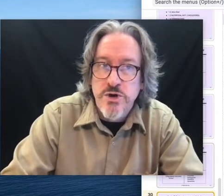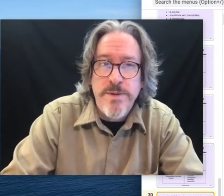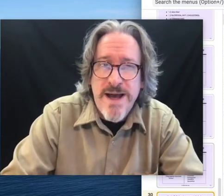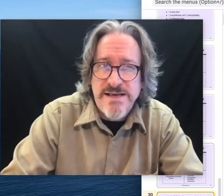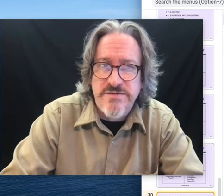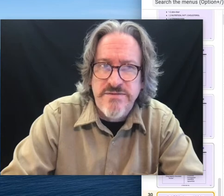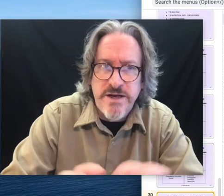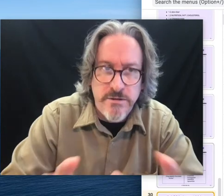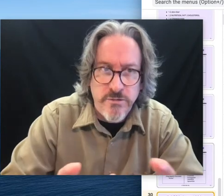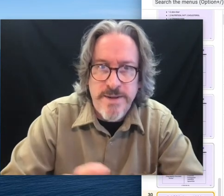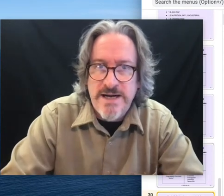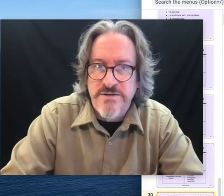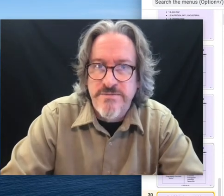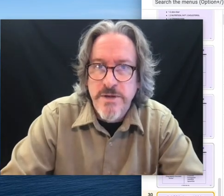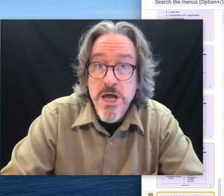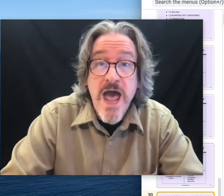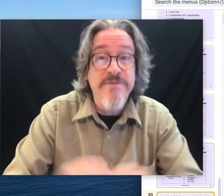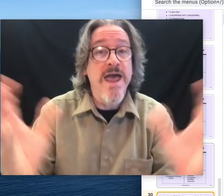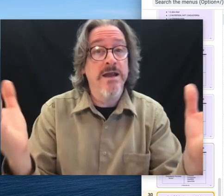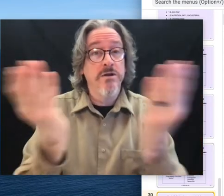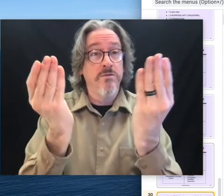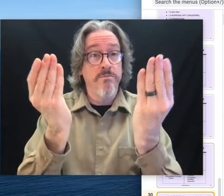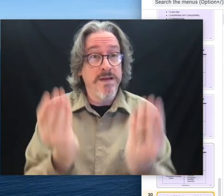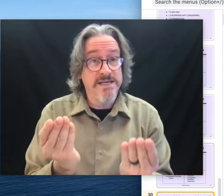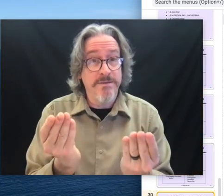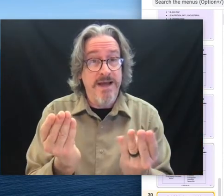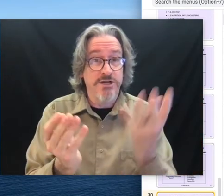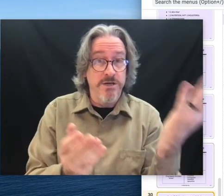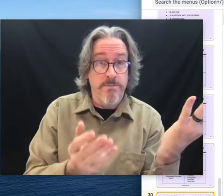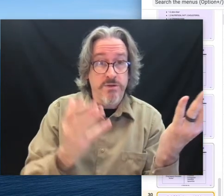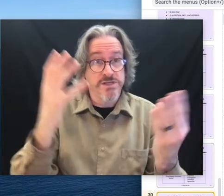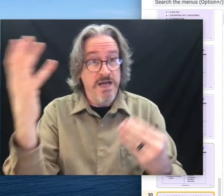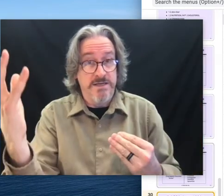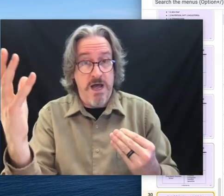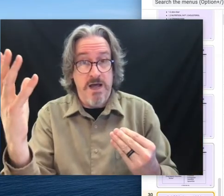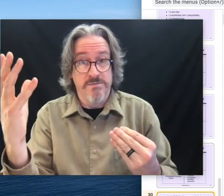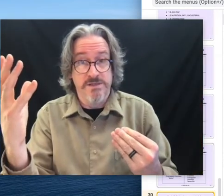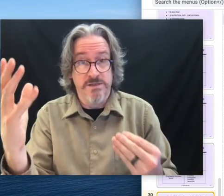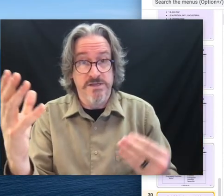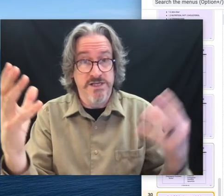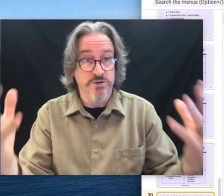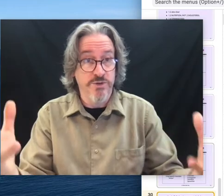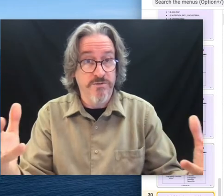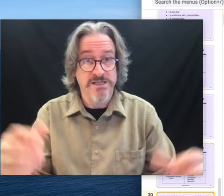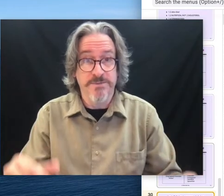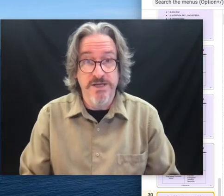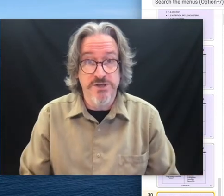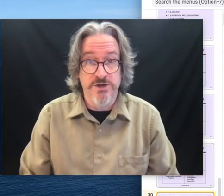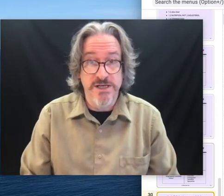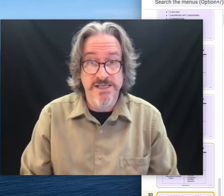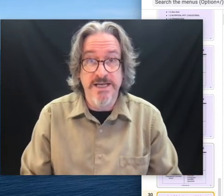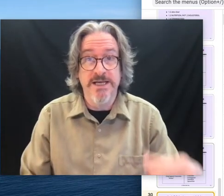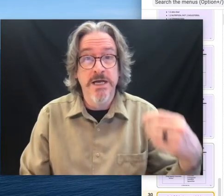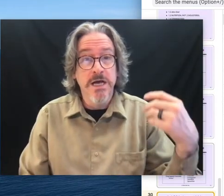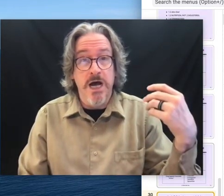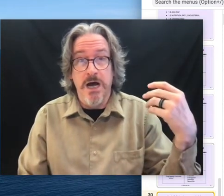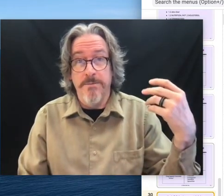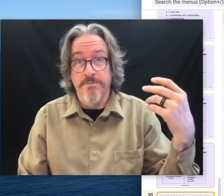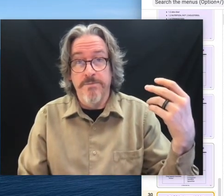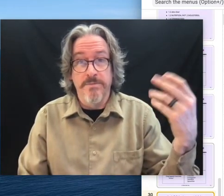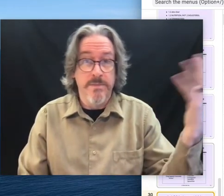So don't be passive, really be active. And then mixing and matching numbers and times. Since we're doing recipes, you're going to see